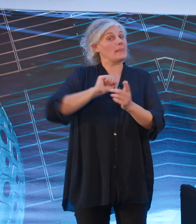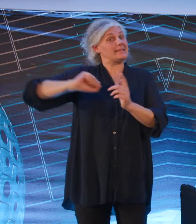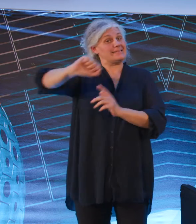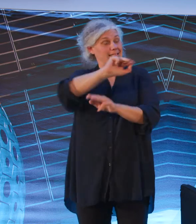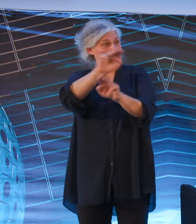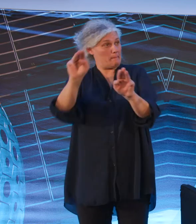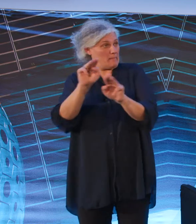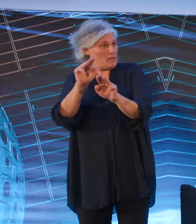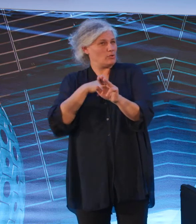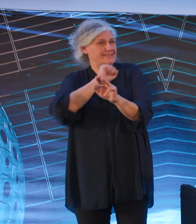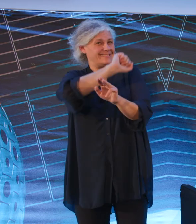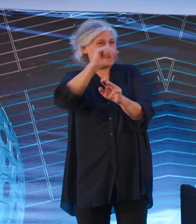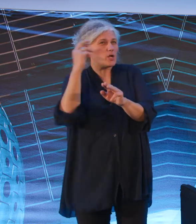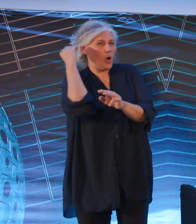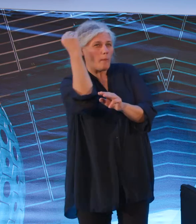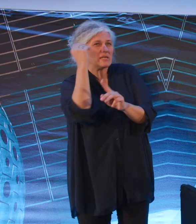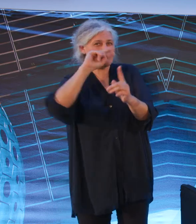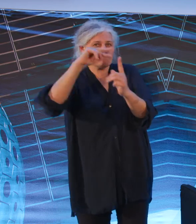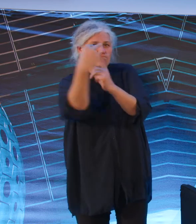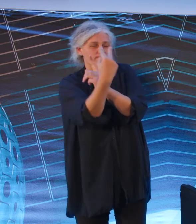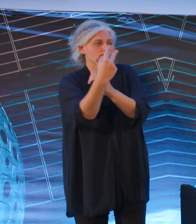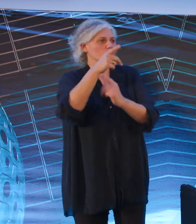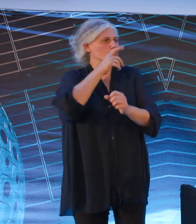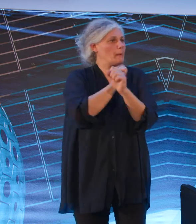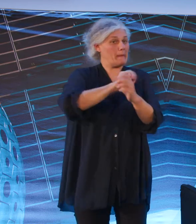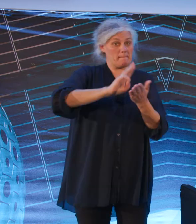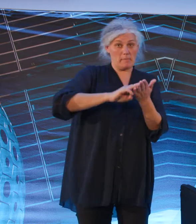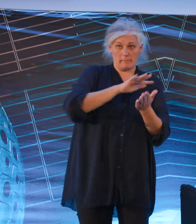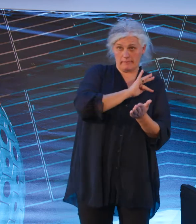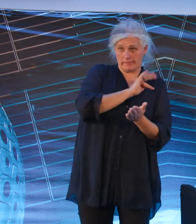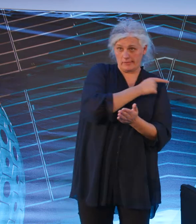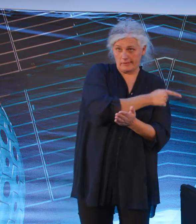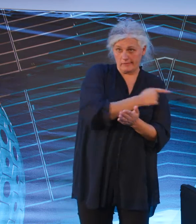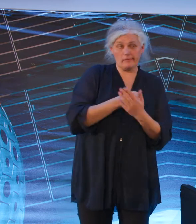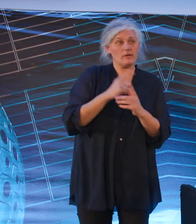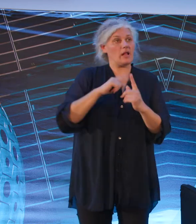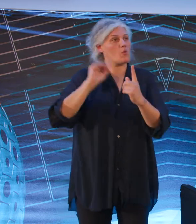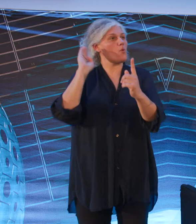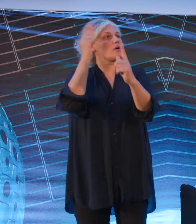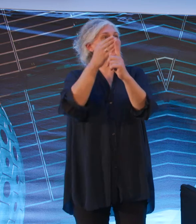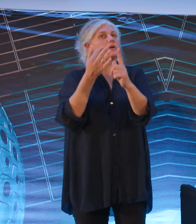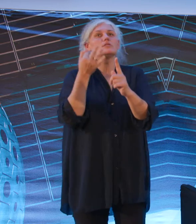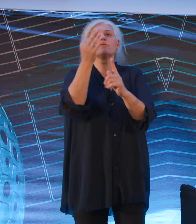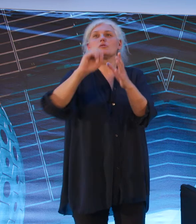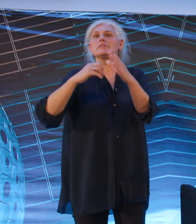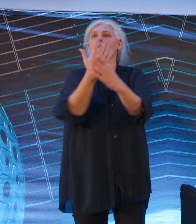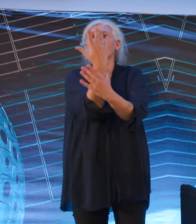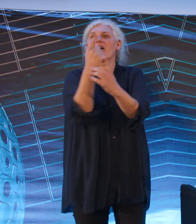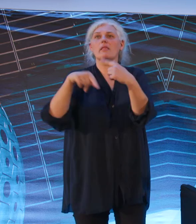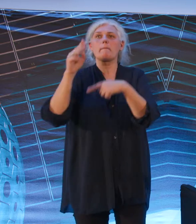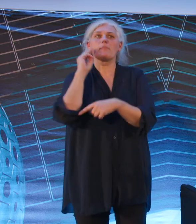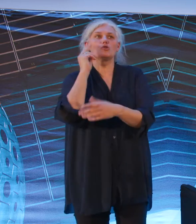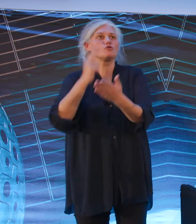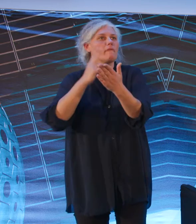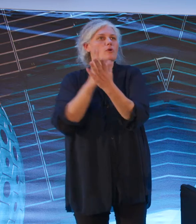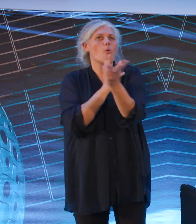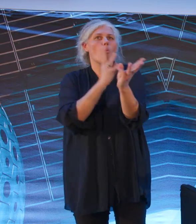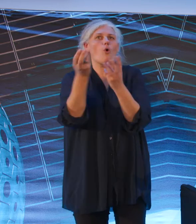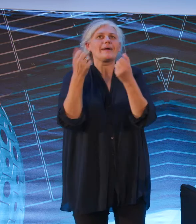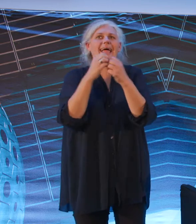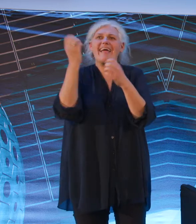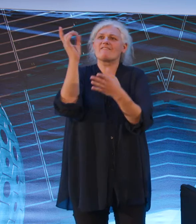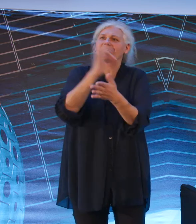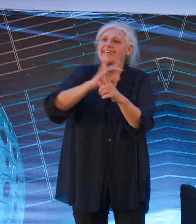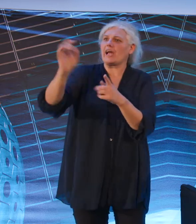from every corner of the university. Speaking as a member myself, our goal was to make any future developments at Maynooth work for every kind